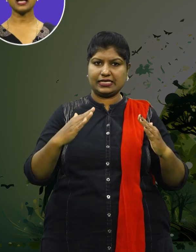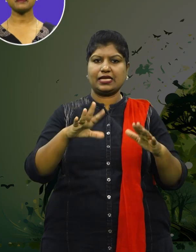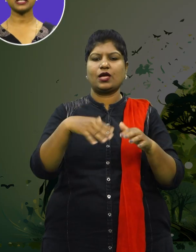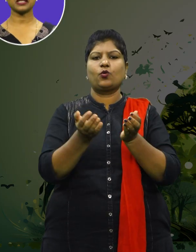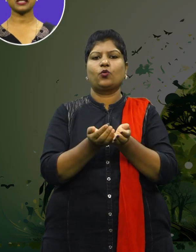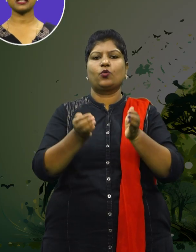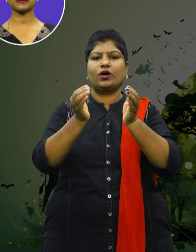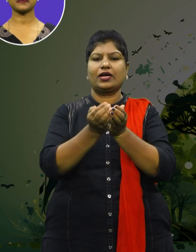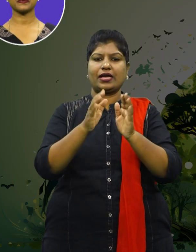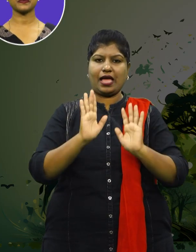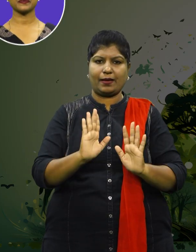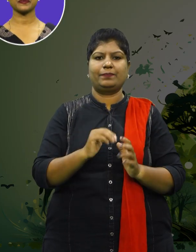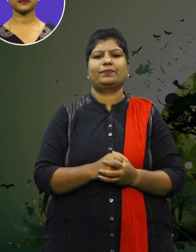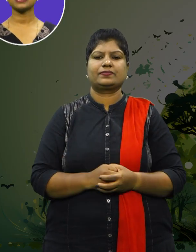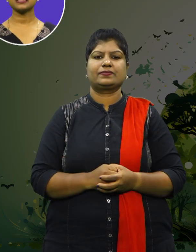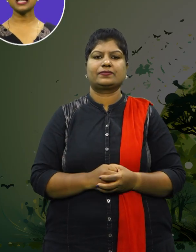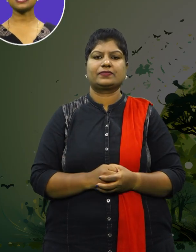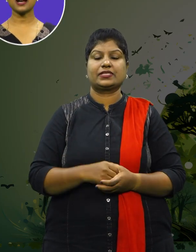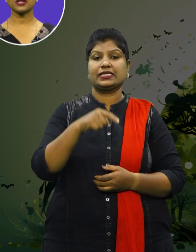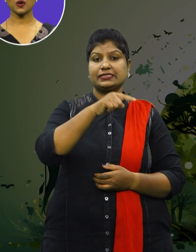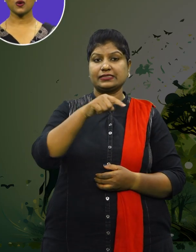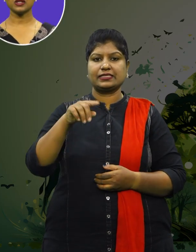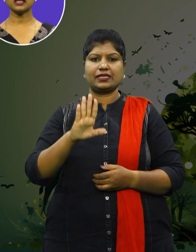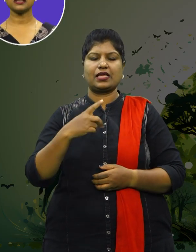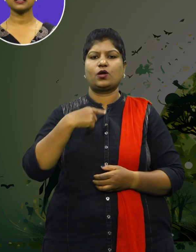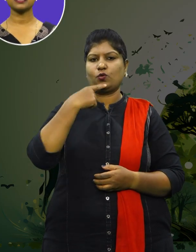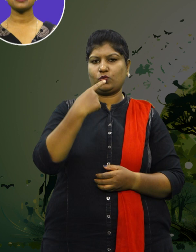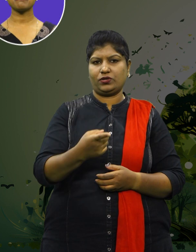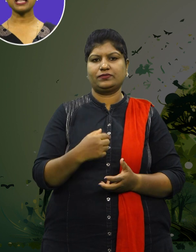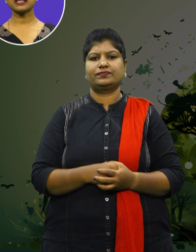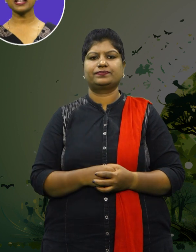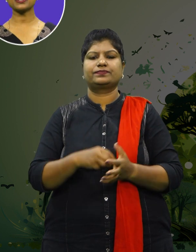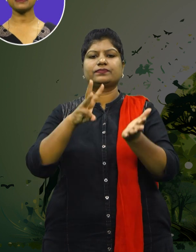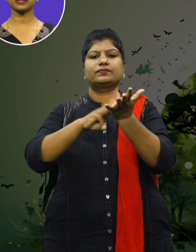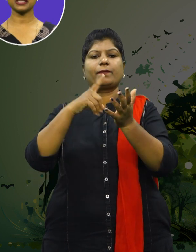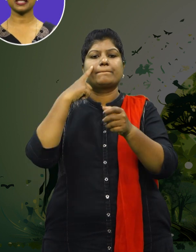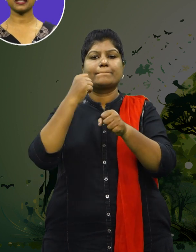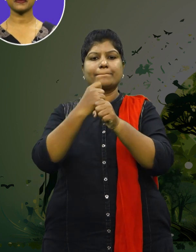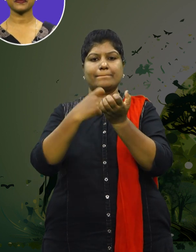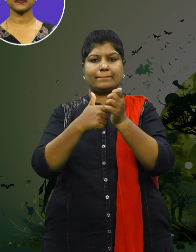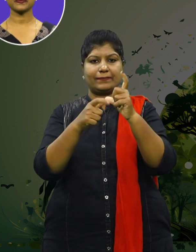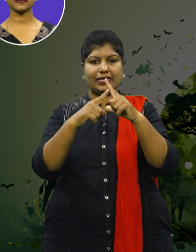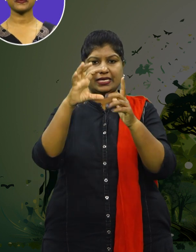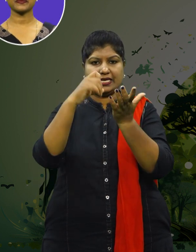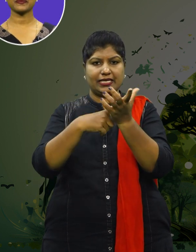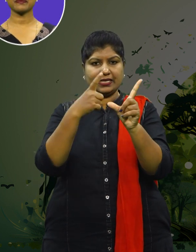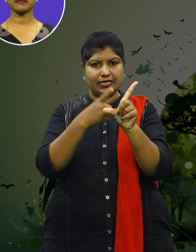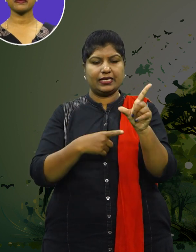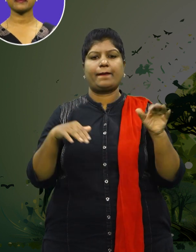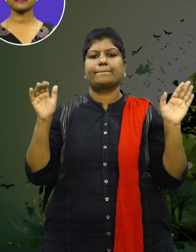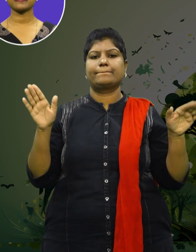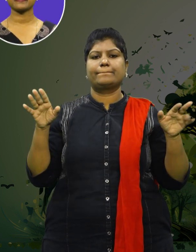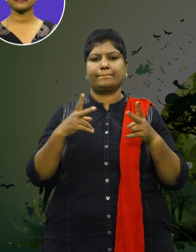nesting habitats. These are called migratory birds.